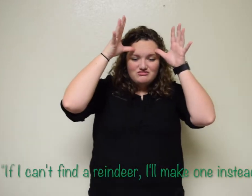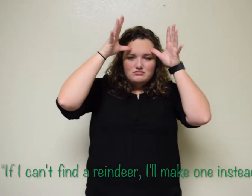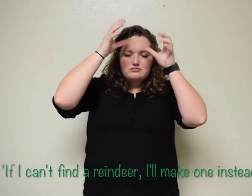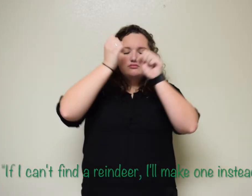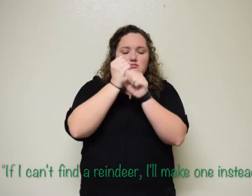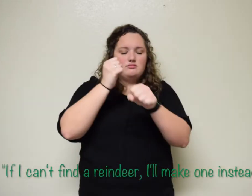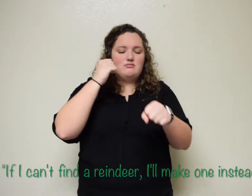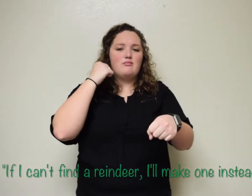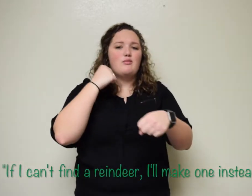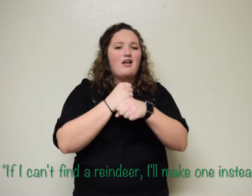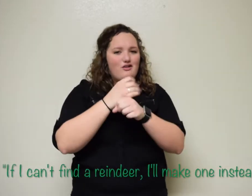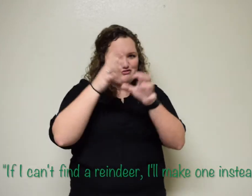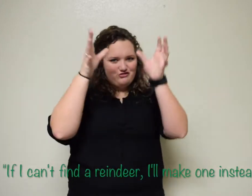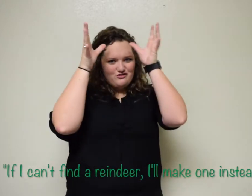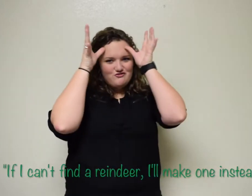I'll make one instead. Then